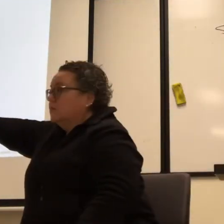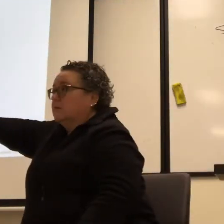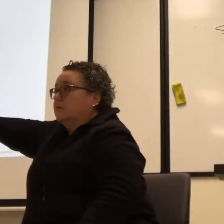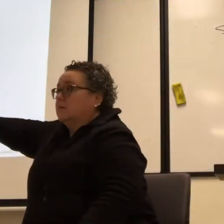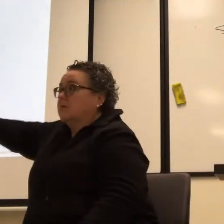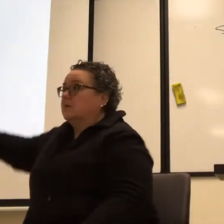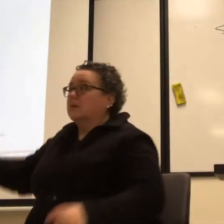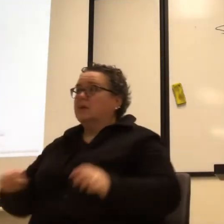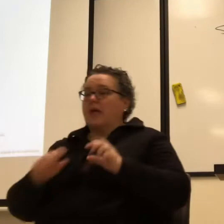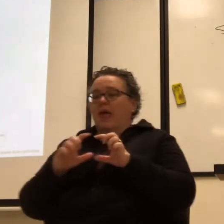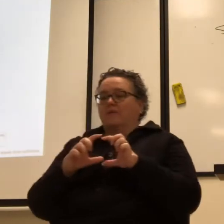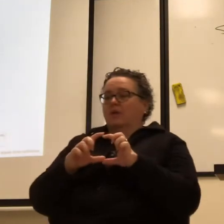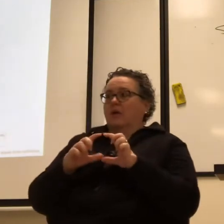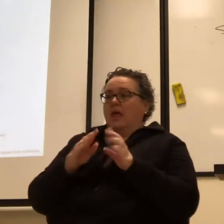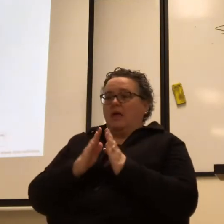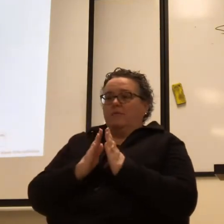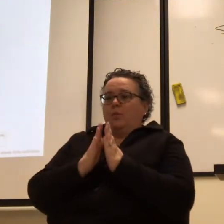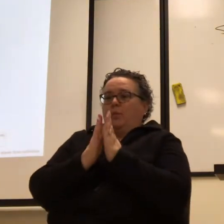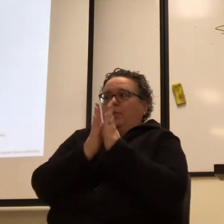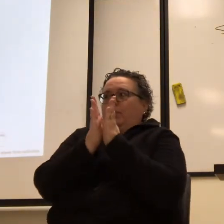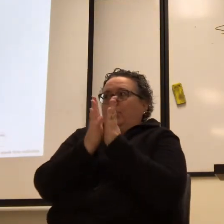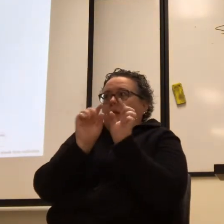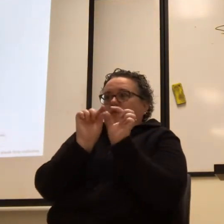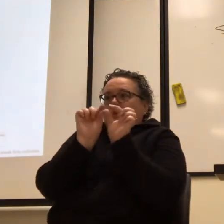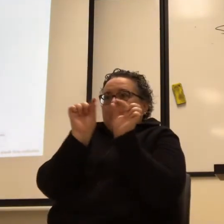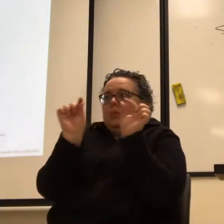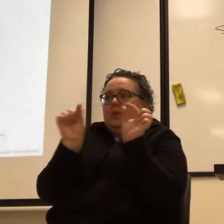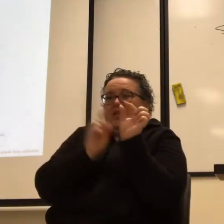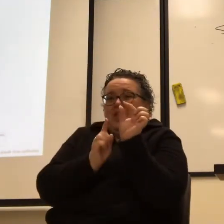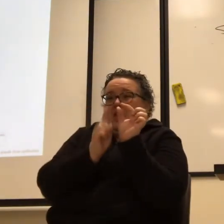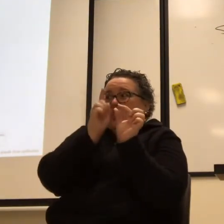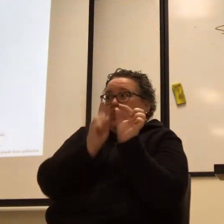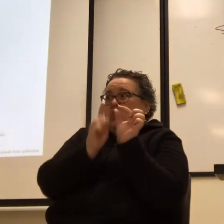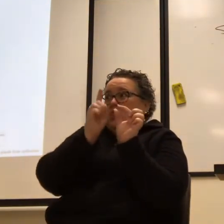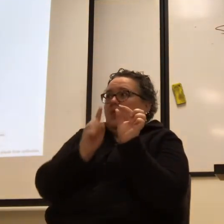if the function is exocrine. Okay.